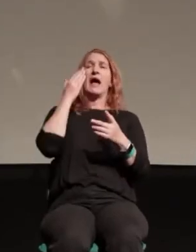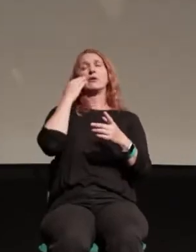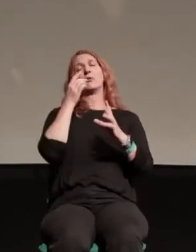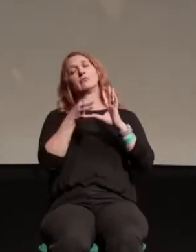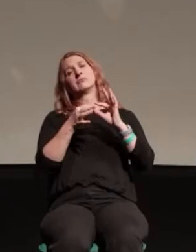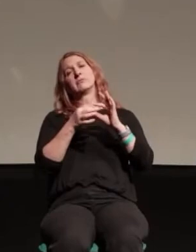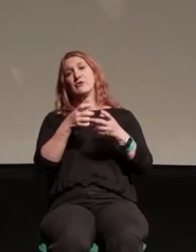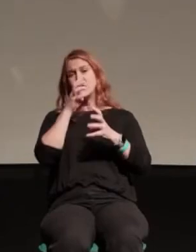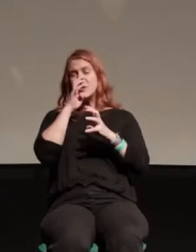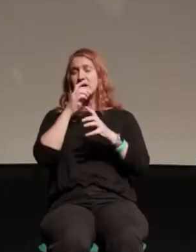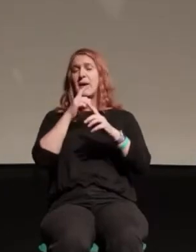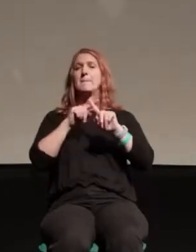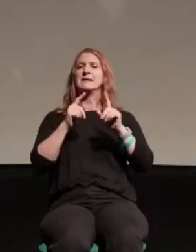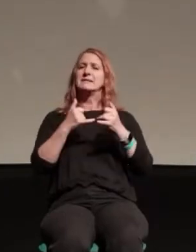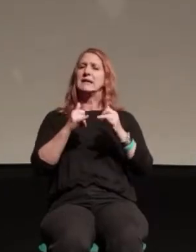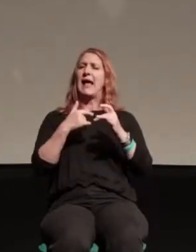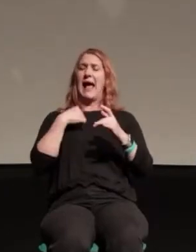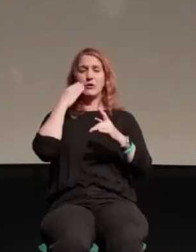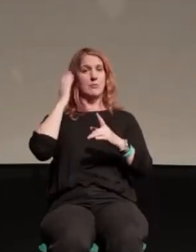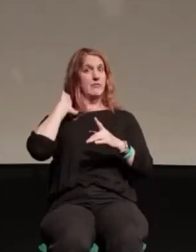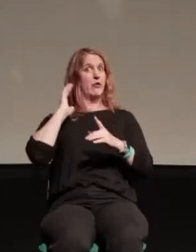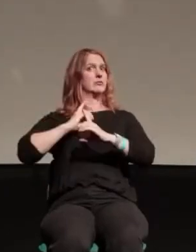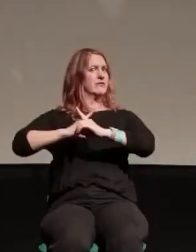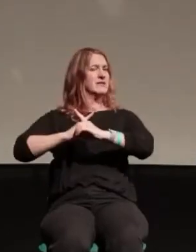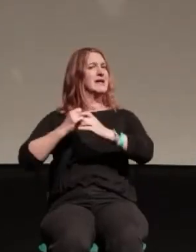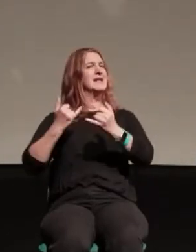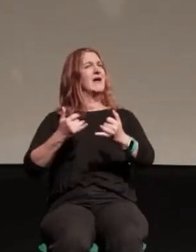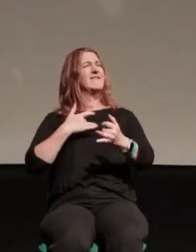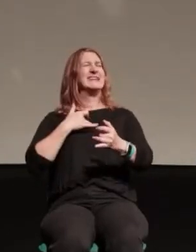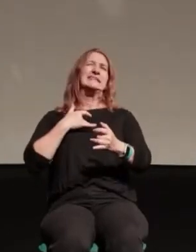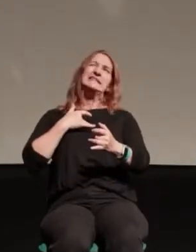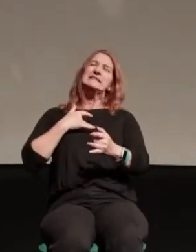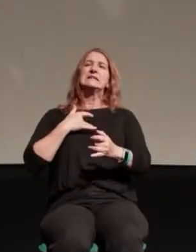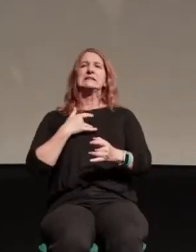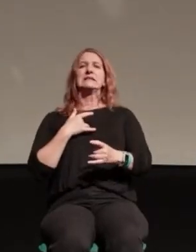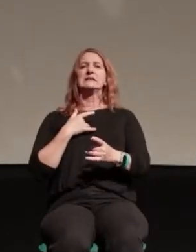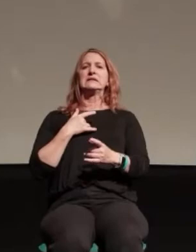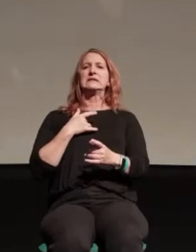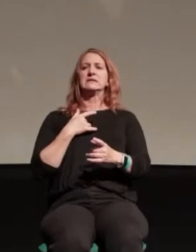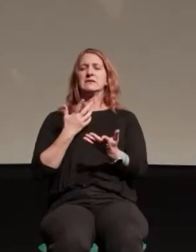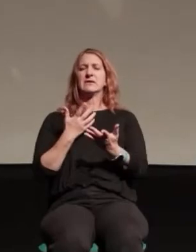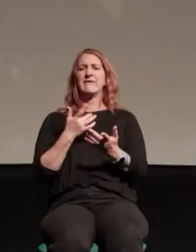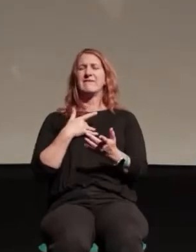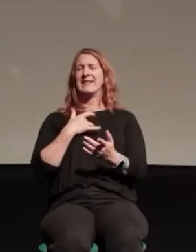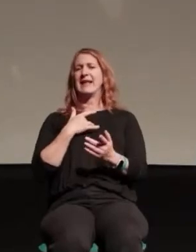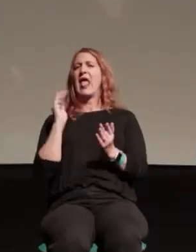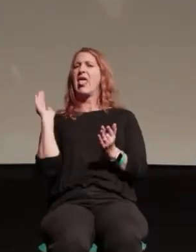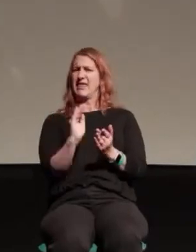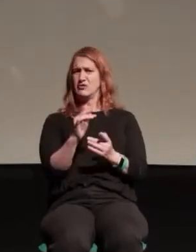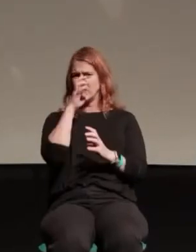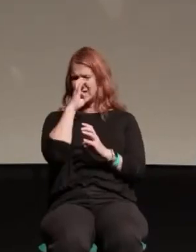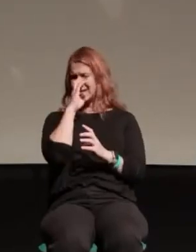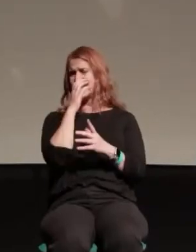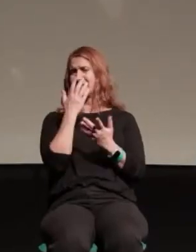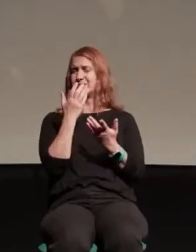places, originally, of course, I was defensive about that. And now I'm sort of thinking about how do I make it less onerous and restrictive in some ways? And how do